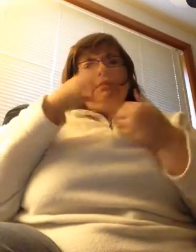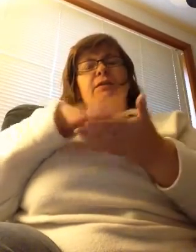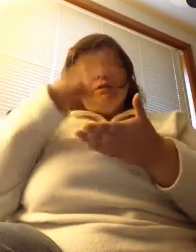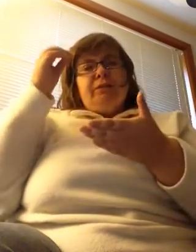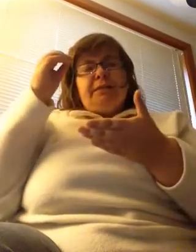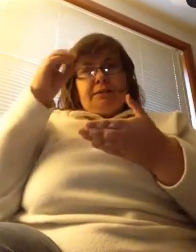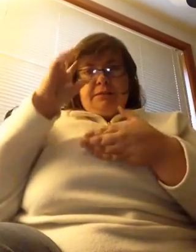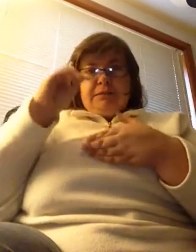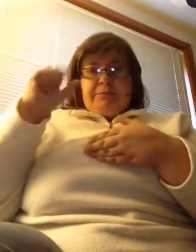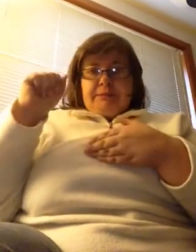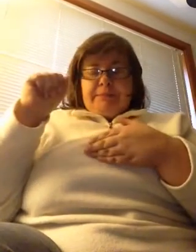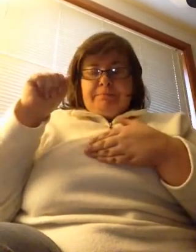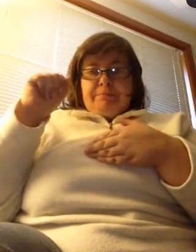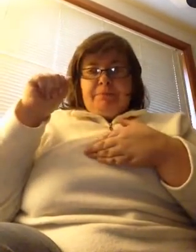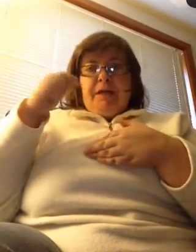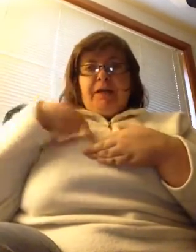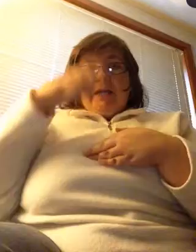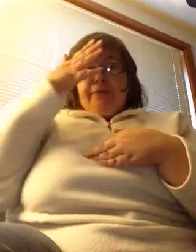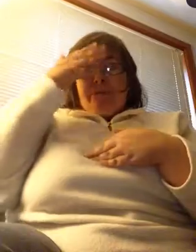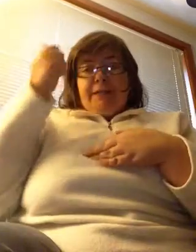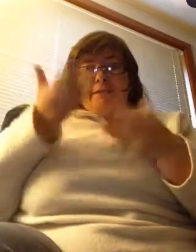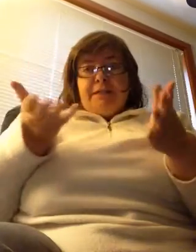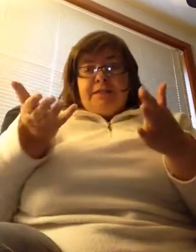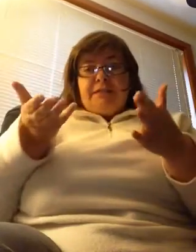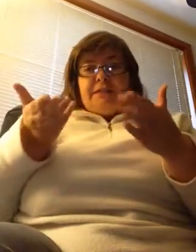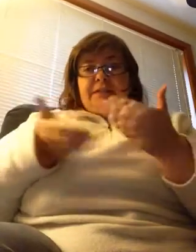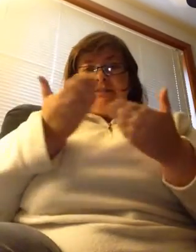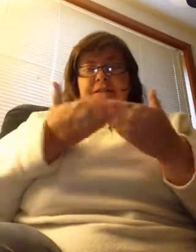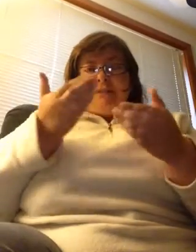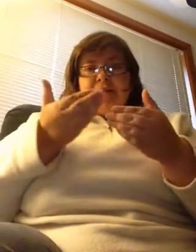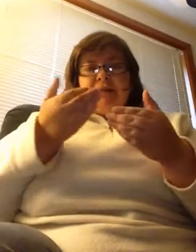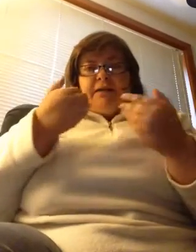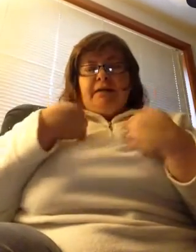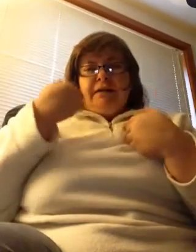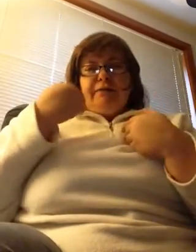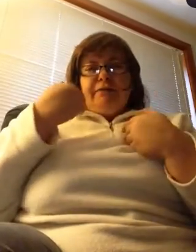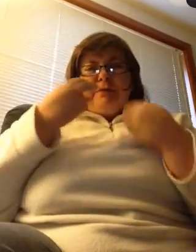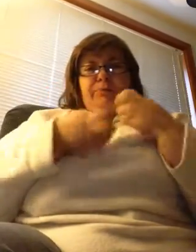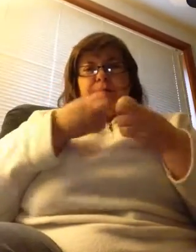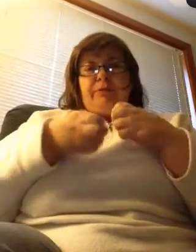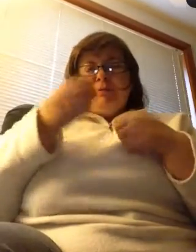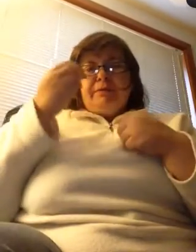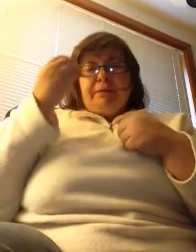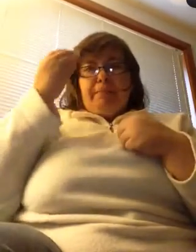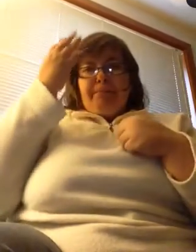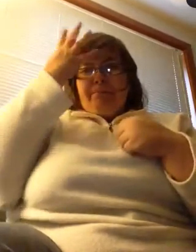a learning disability. I forget things easily. I have a problem with